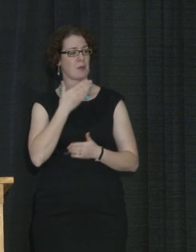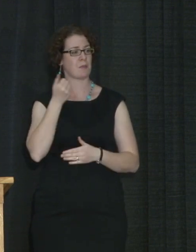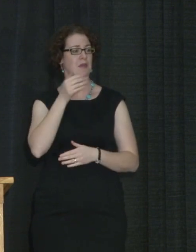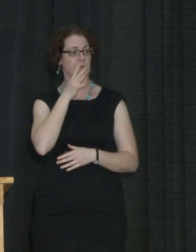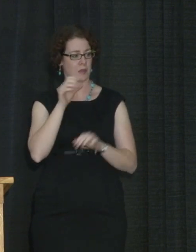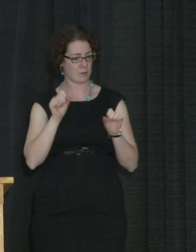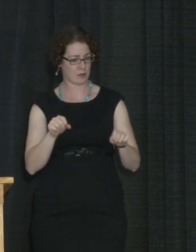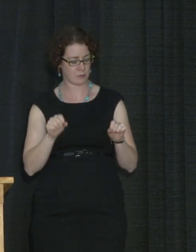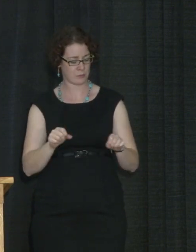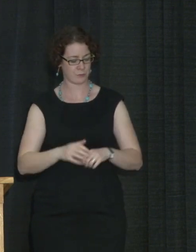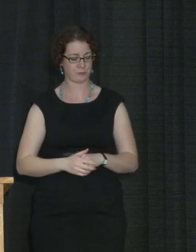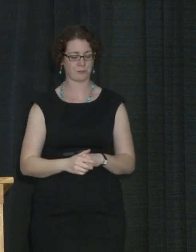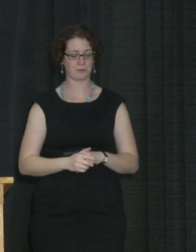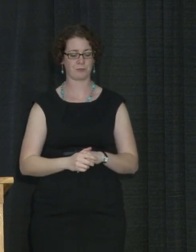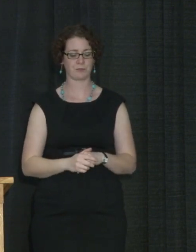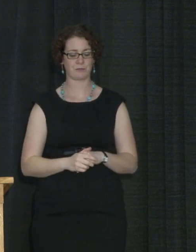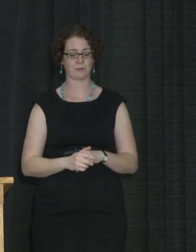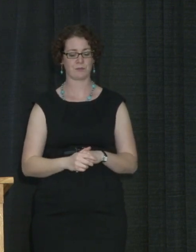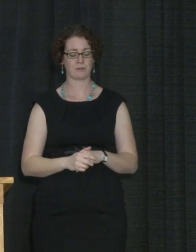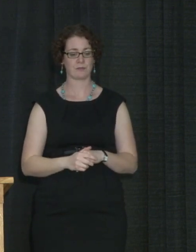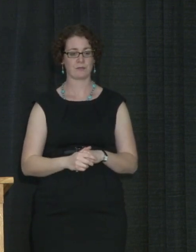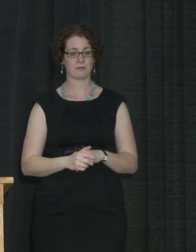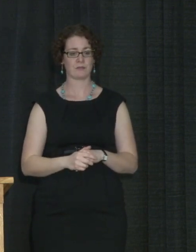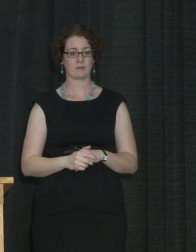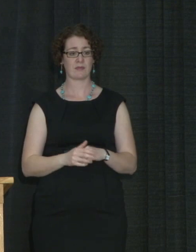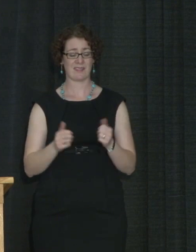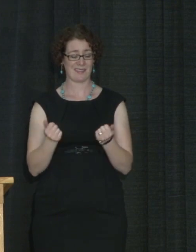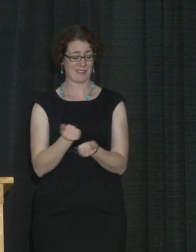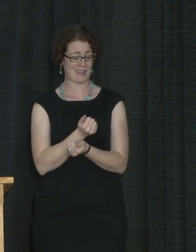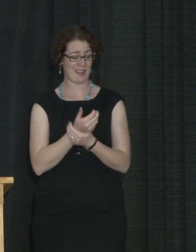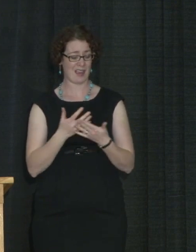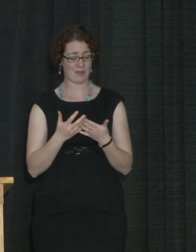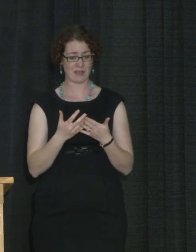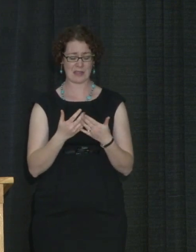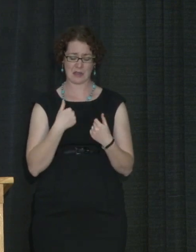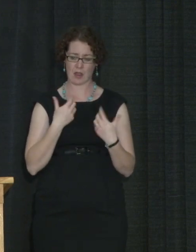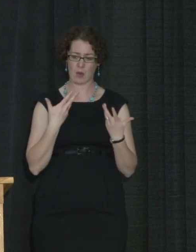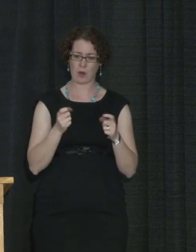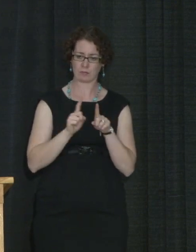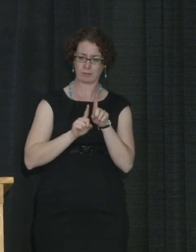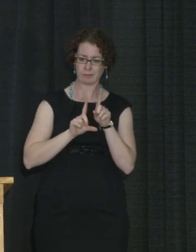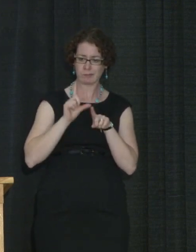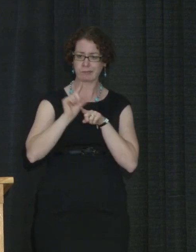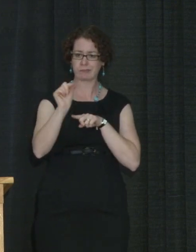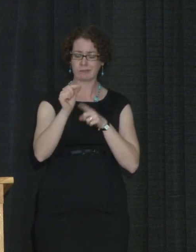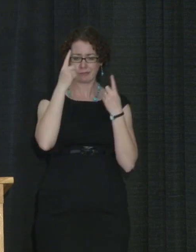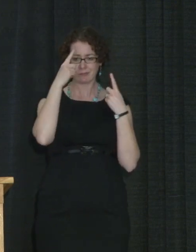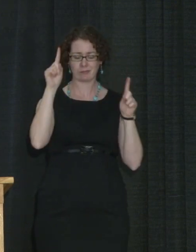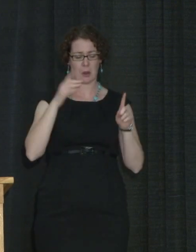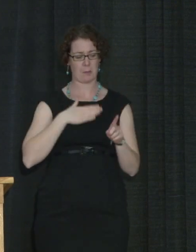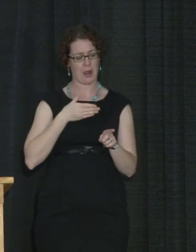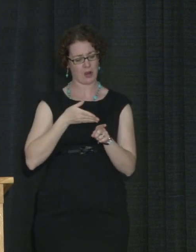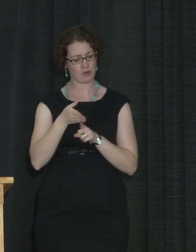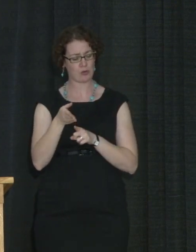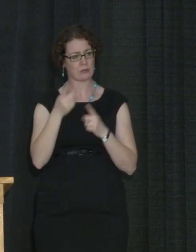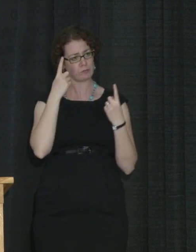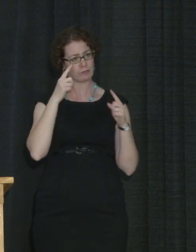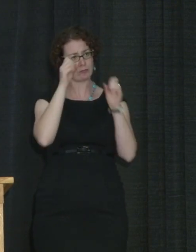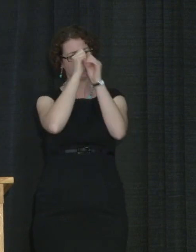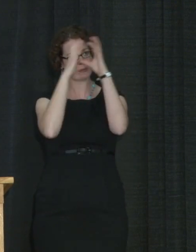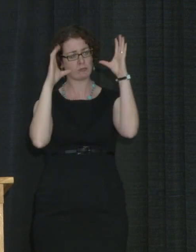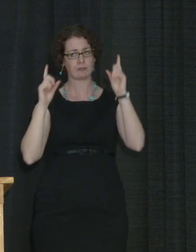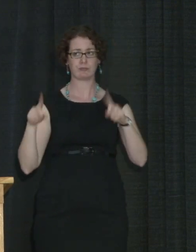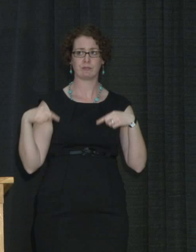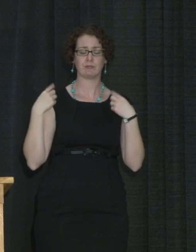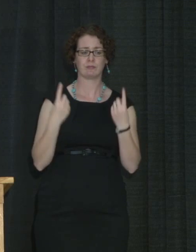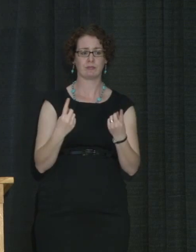be. I was going to put everything I had into excelling, and that was going to create a career that I envisioned for myself